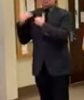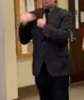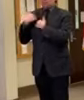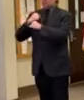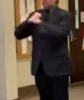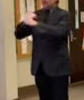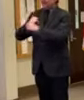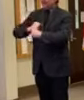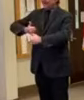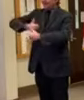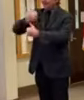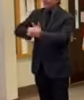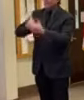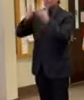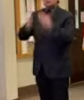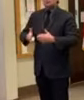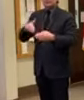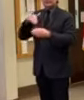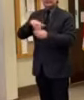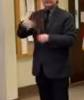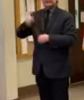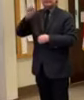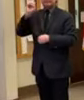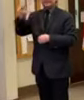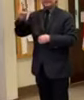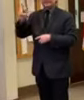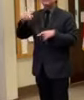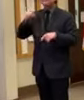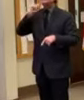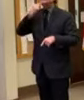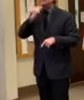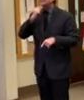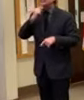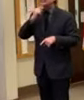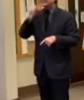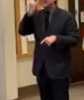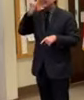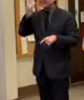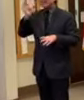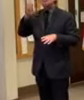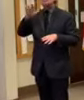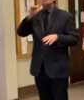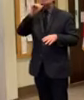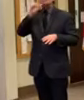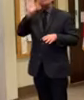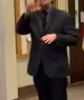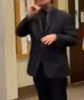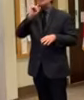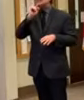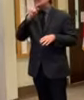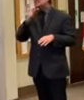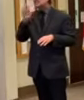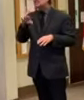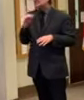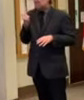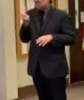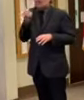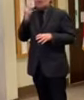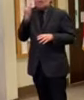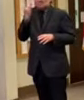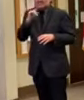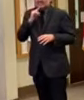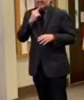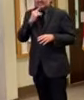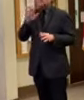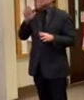every person in the state, and this is serious. If somebody doesn't understand the seriousness of this, turn on the news and watch it for a little bit. It's